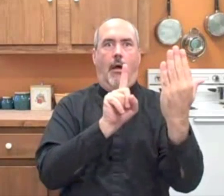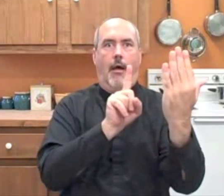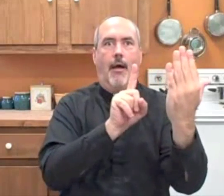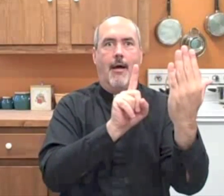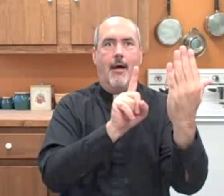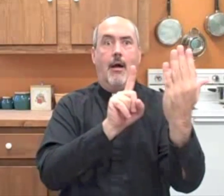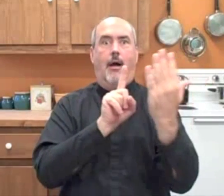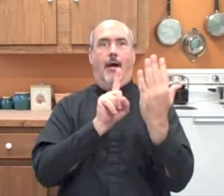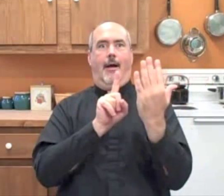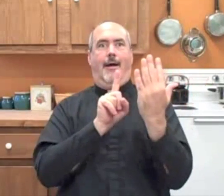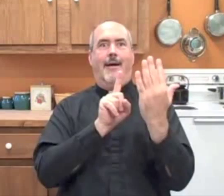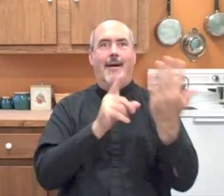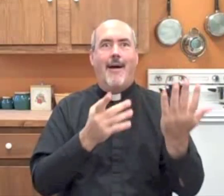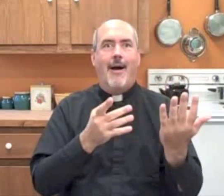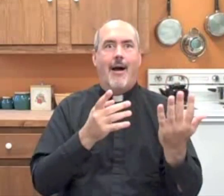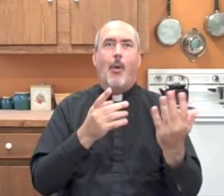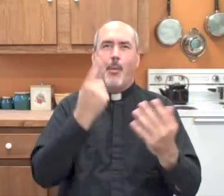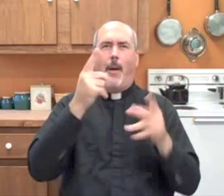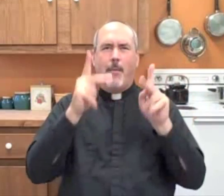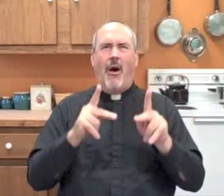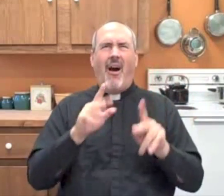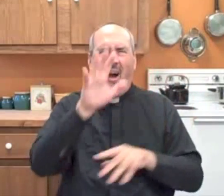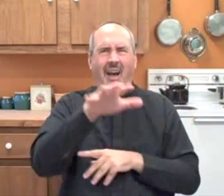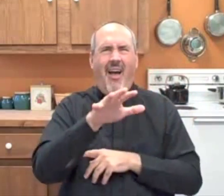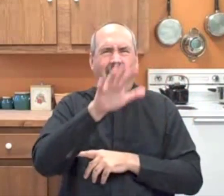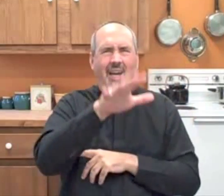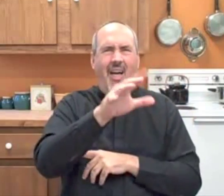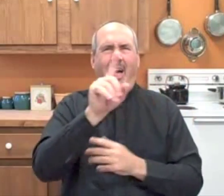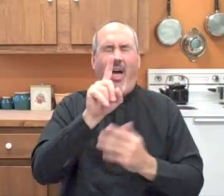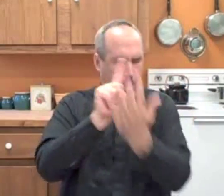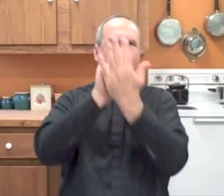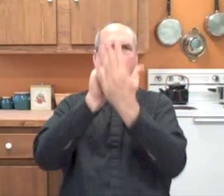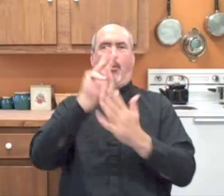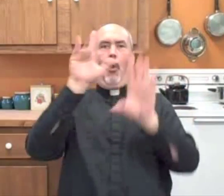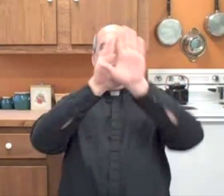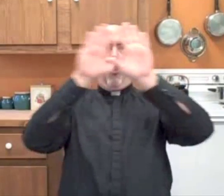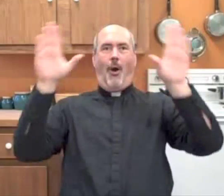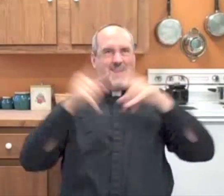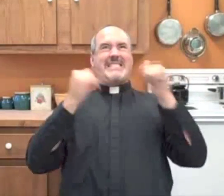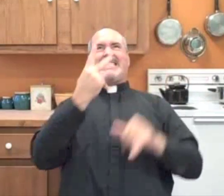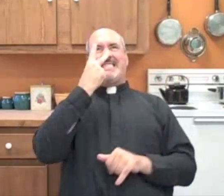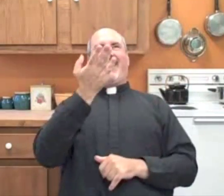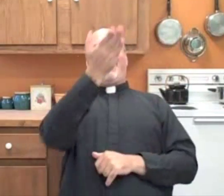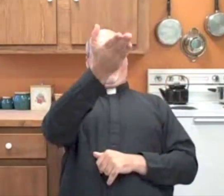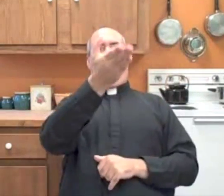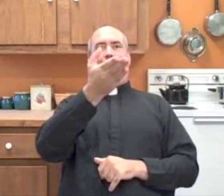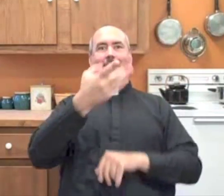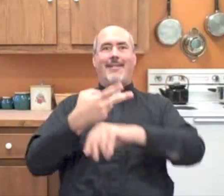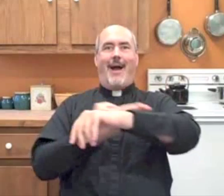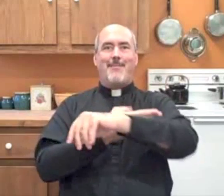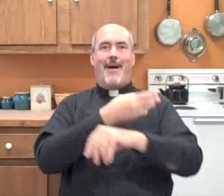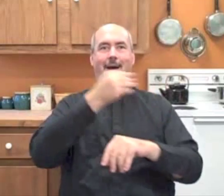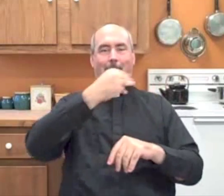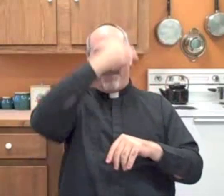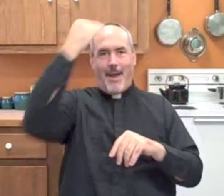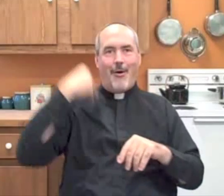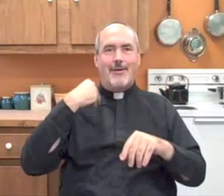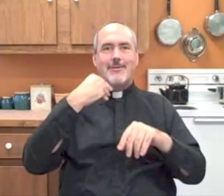move away from them, and they kept advancing, trying to touch it until they ran into the wall. But the apparition